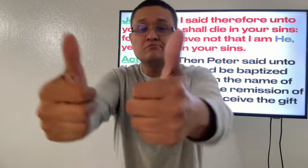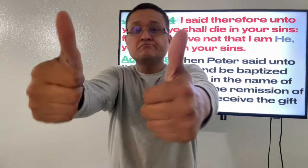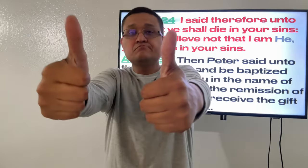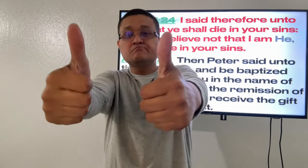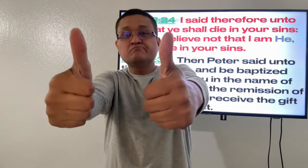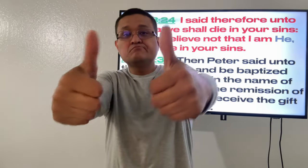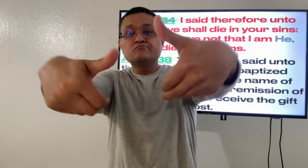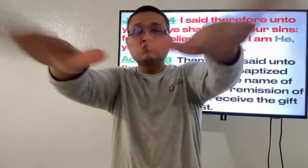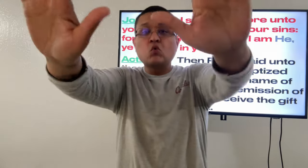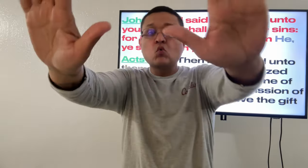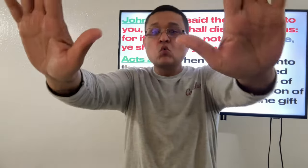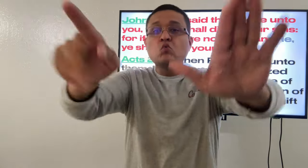if you believe that repent